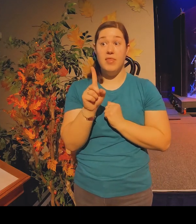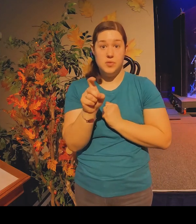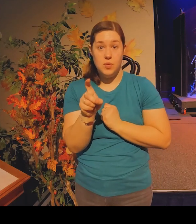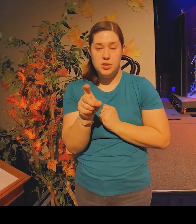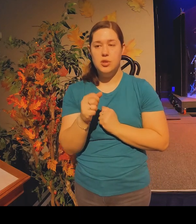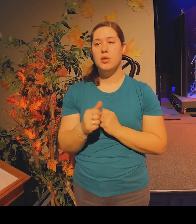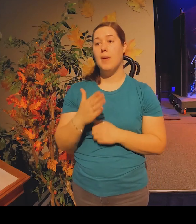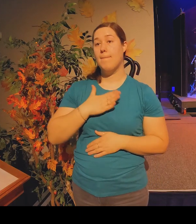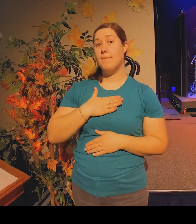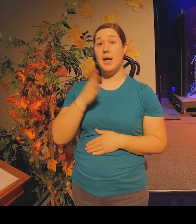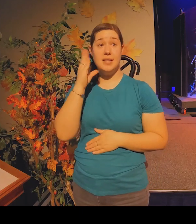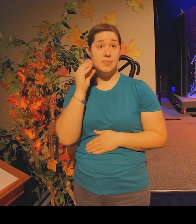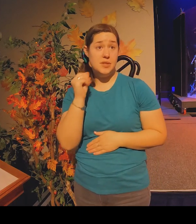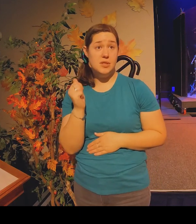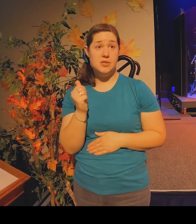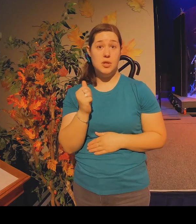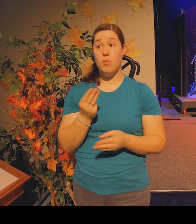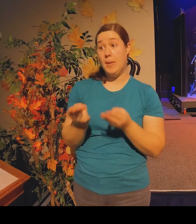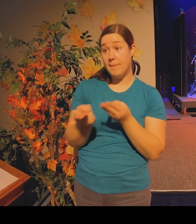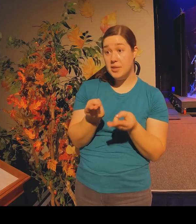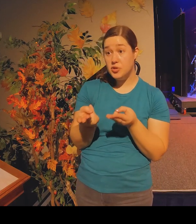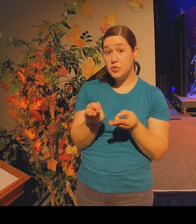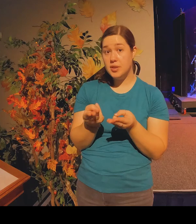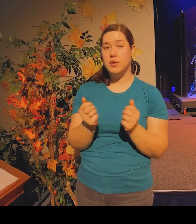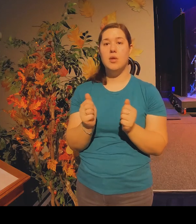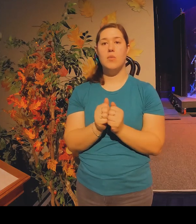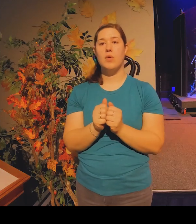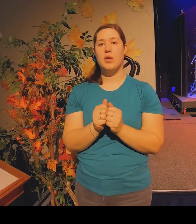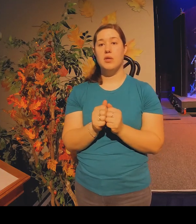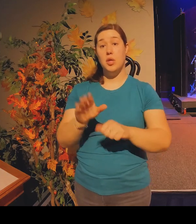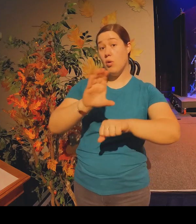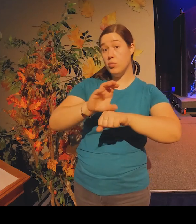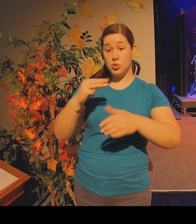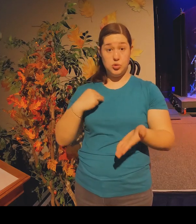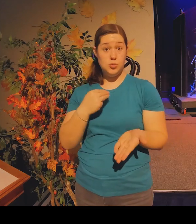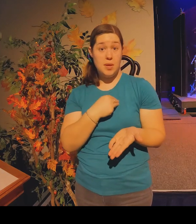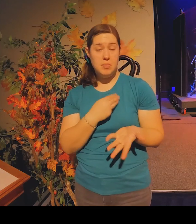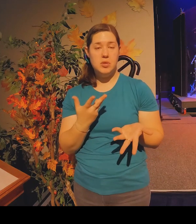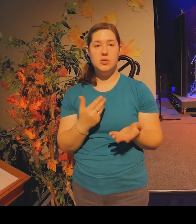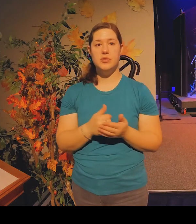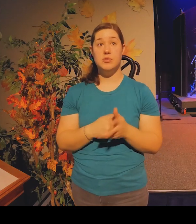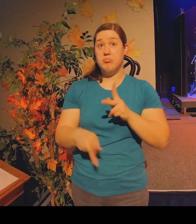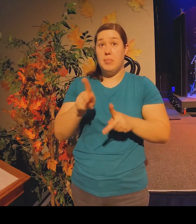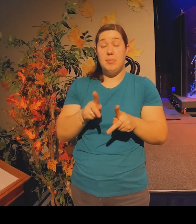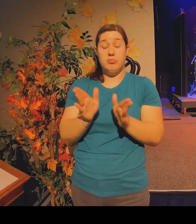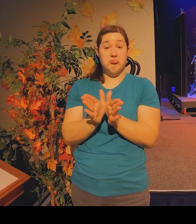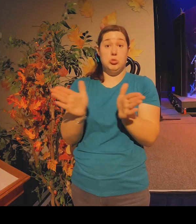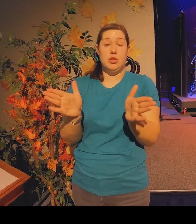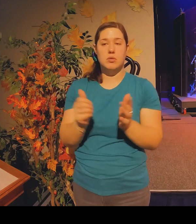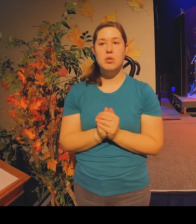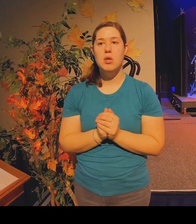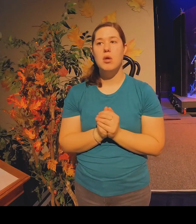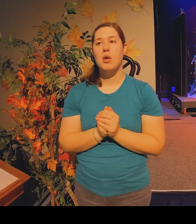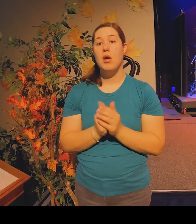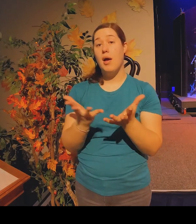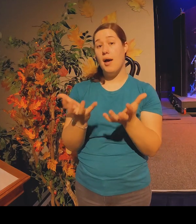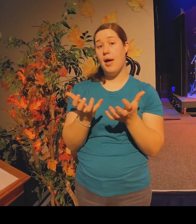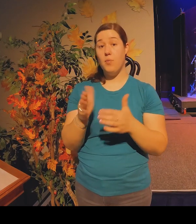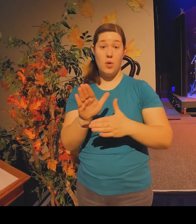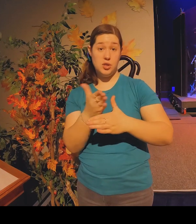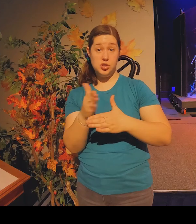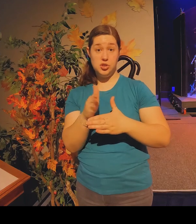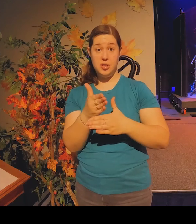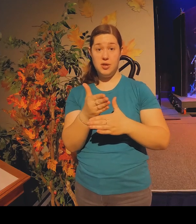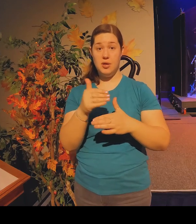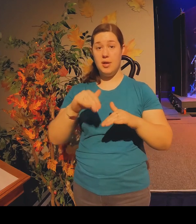and dealing with parishioners and members of churches who've struggled with this question, and just generally people in general, I want to share with you how God